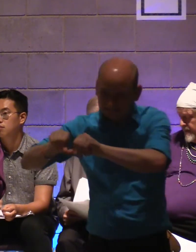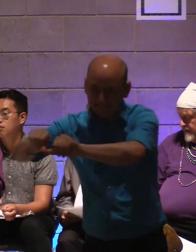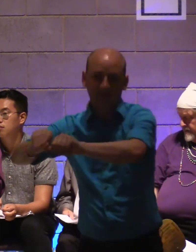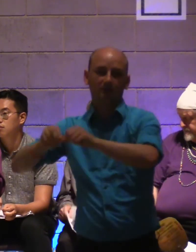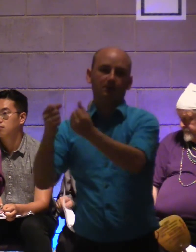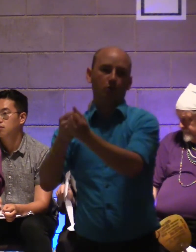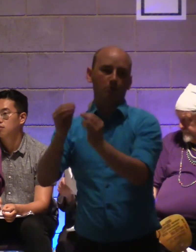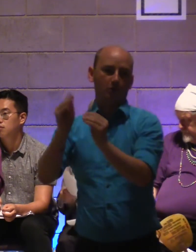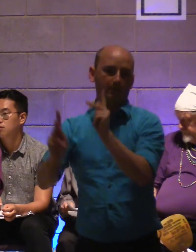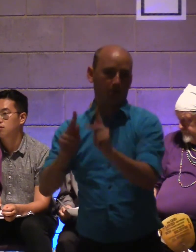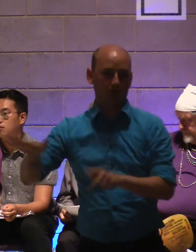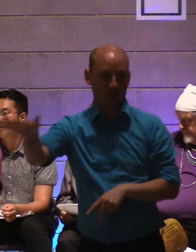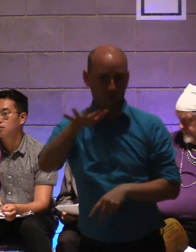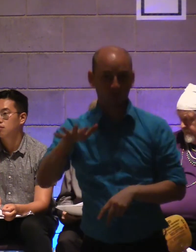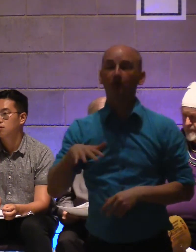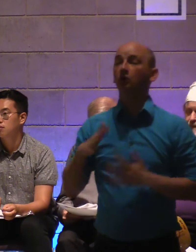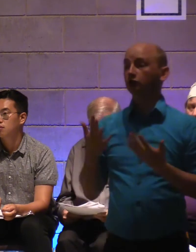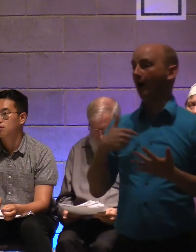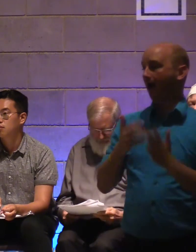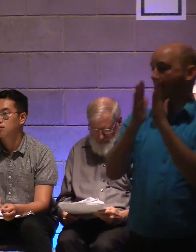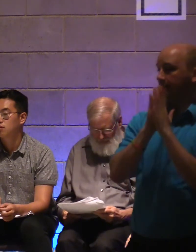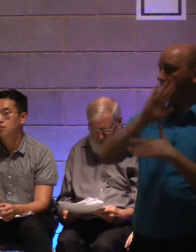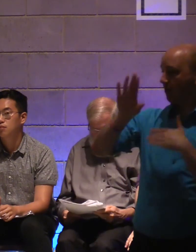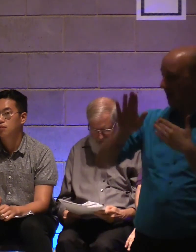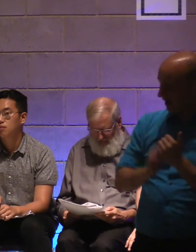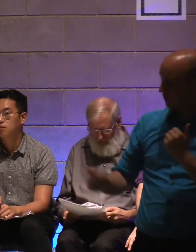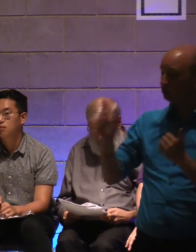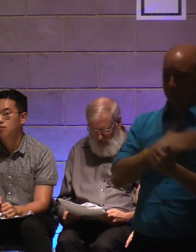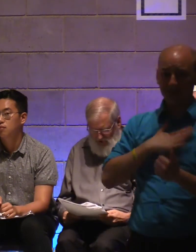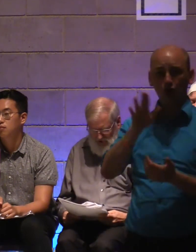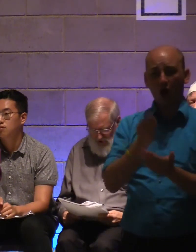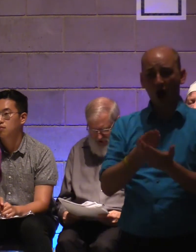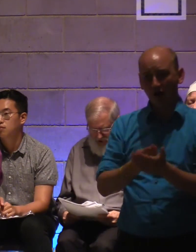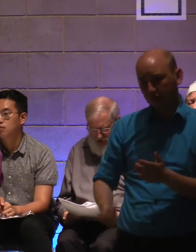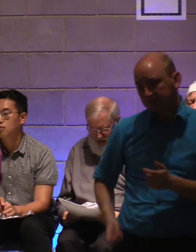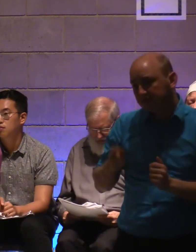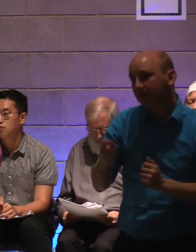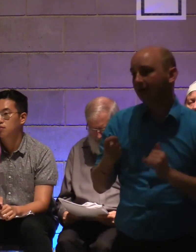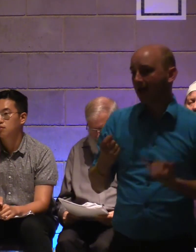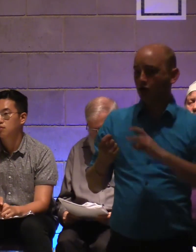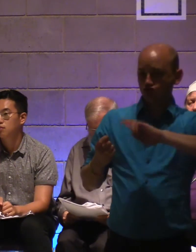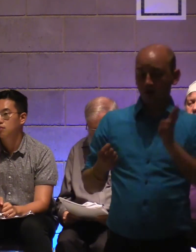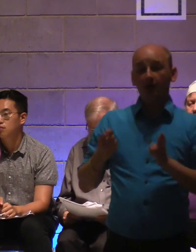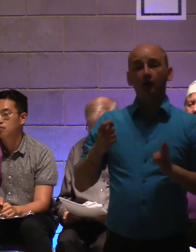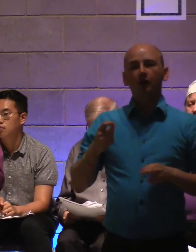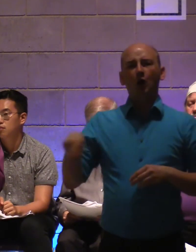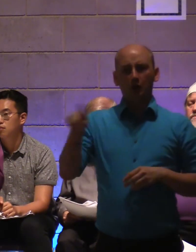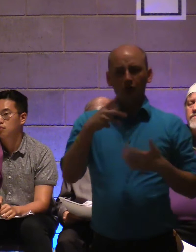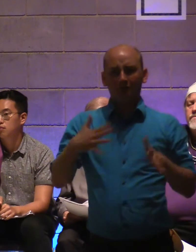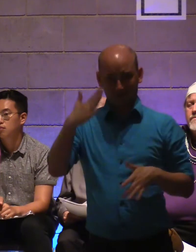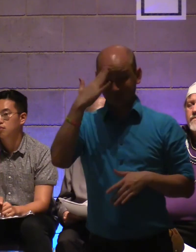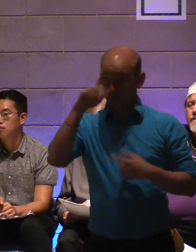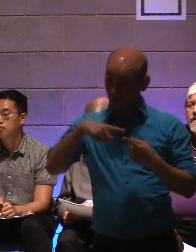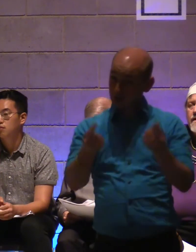of Faith. And so I'm asking everyone to take your offering out. Everybody in this room knows that when you come to a